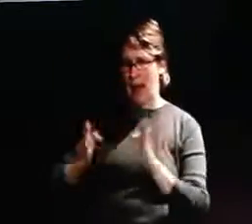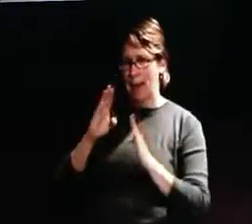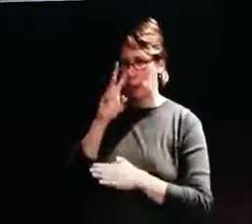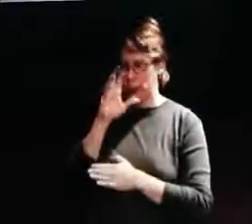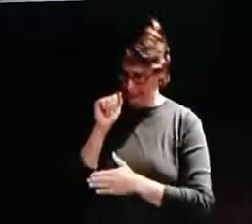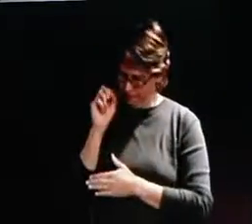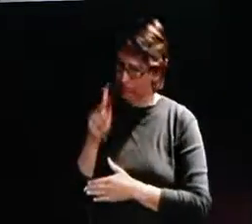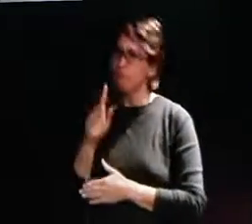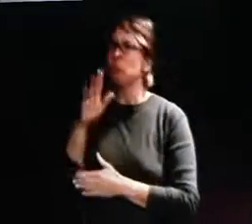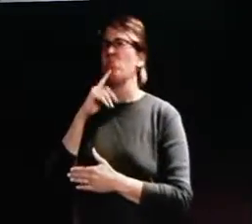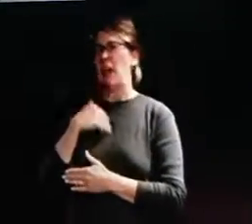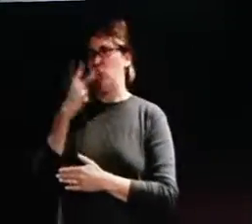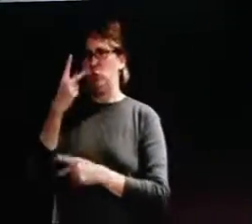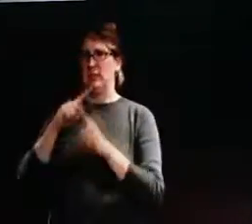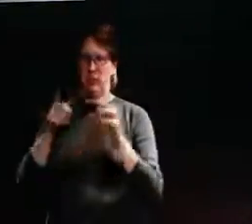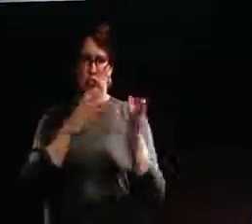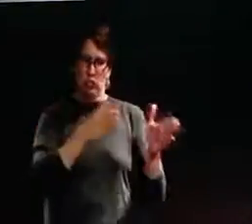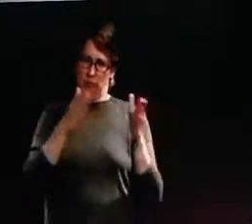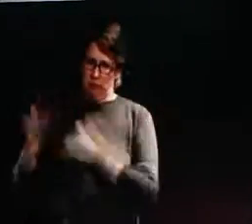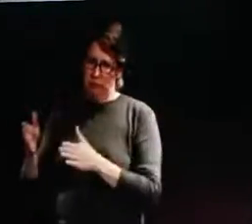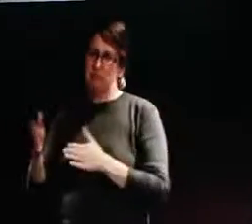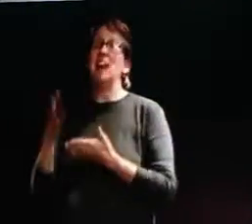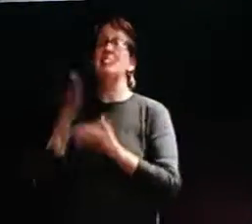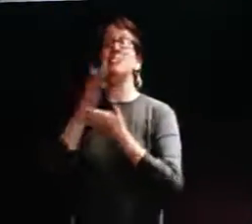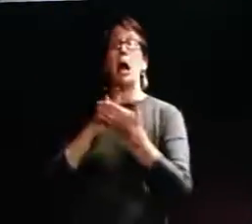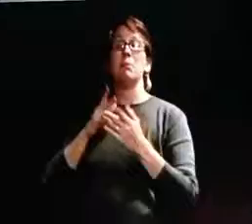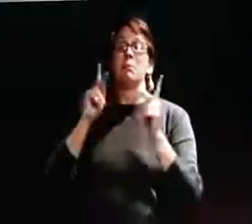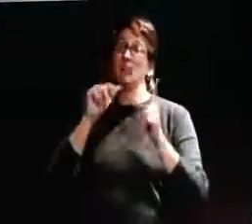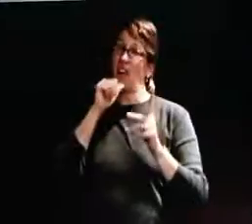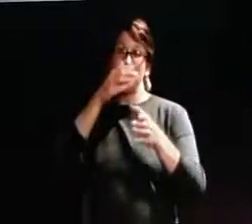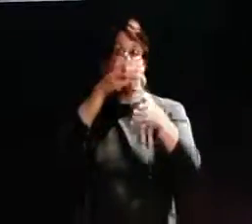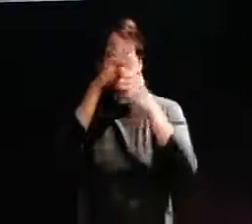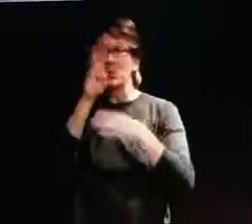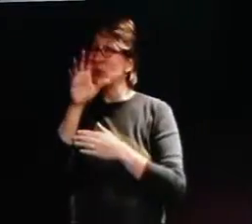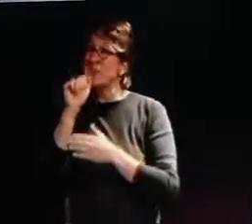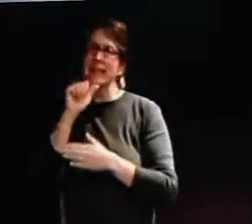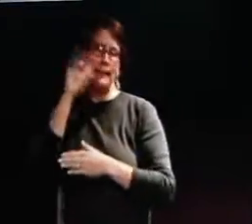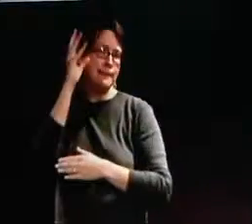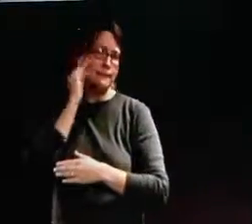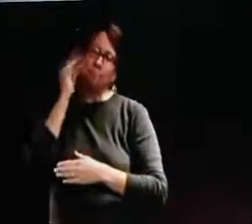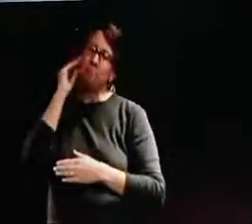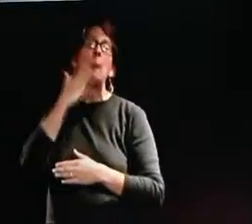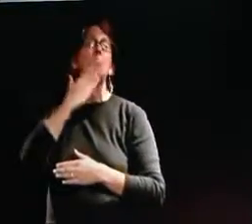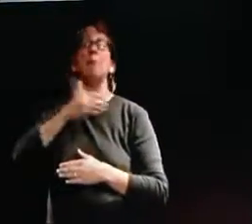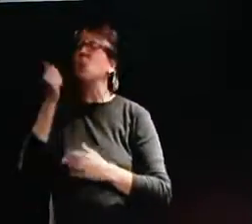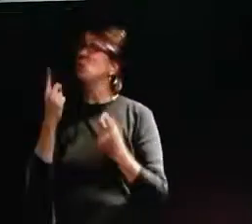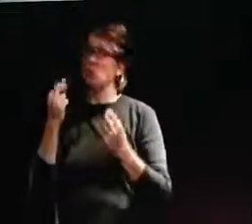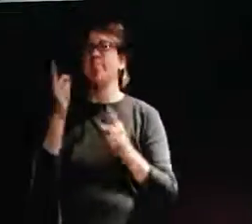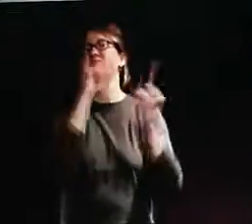Sure, I've been asked to explain how I prepare for a boundary water canoe area trip. And actually, there's two different methods.